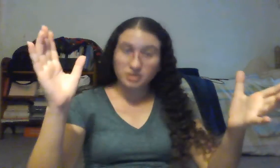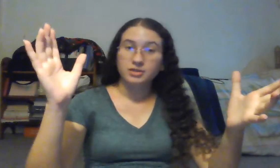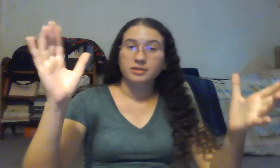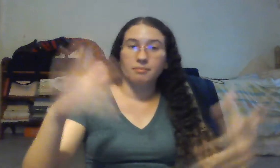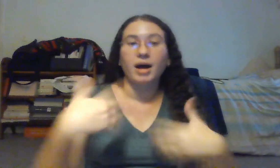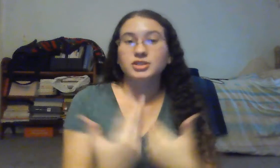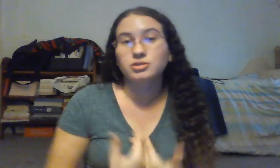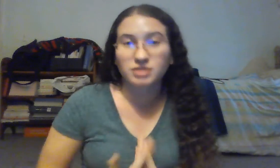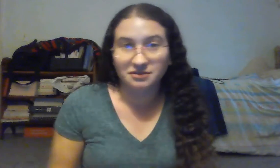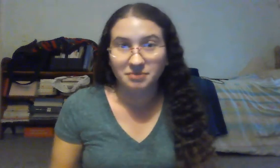Box. Box you give me.